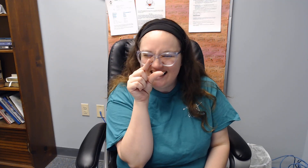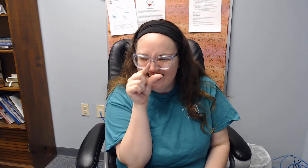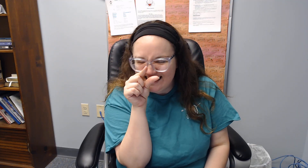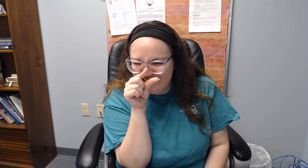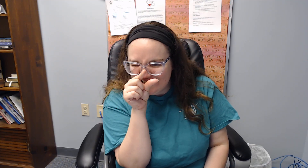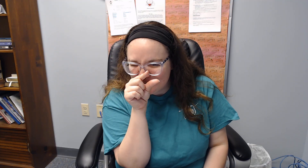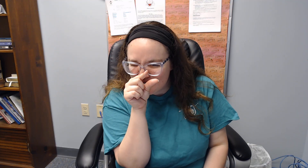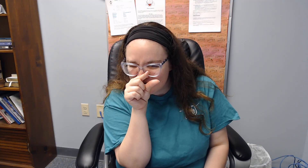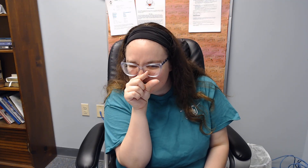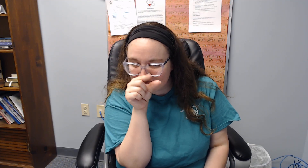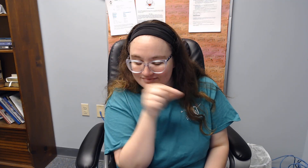little,